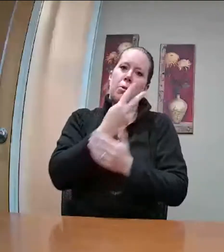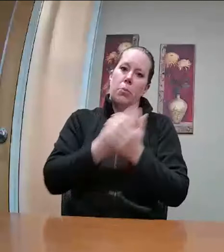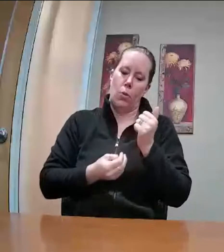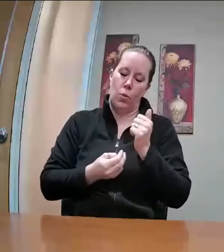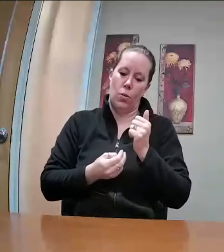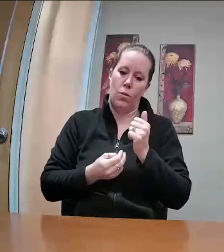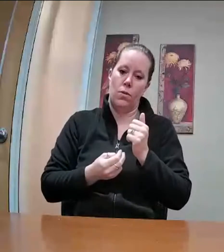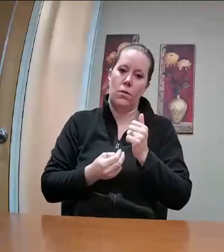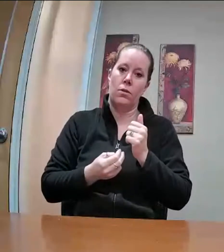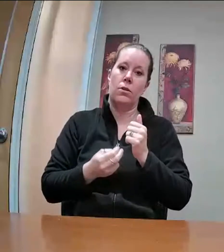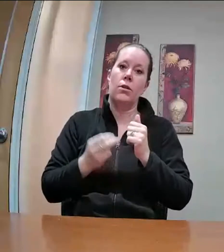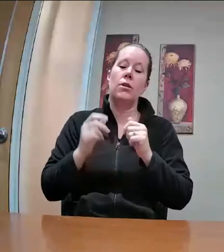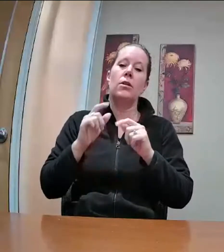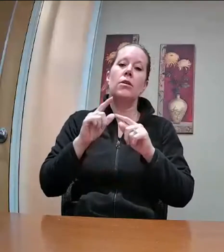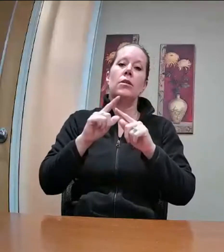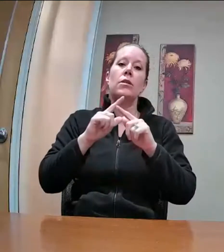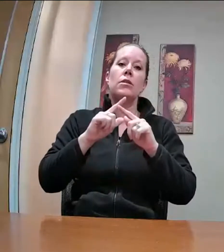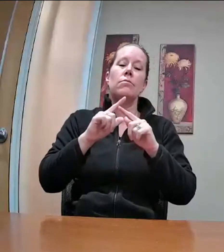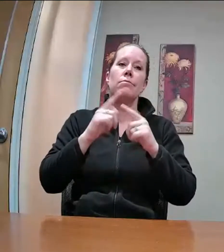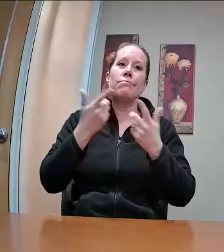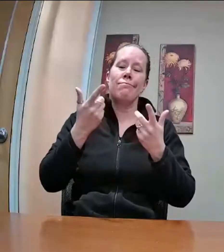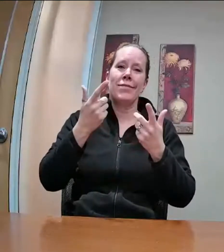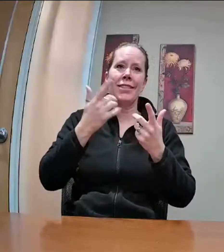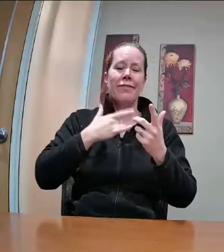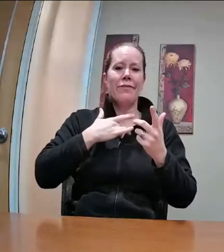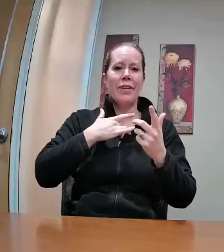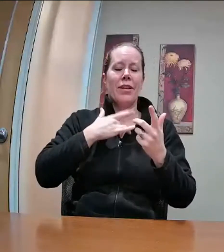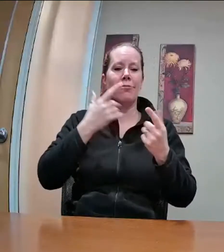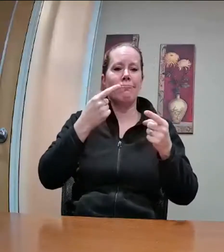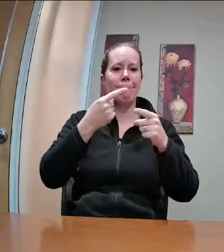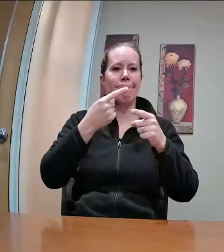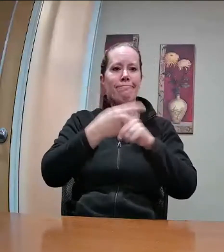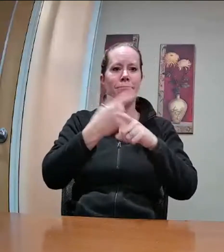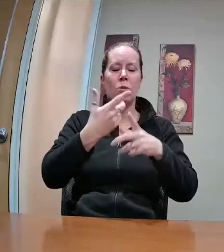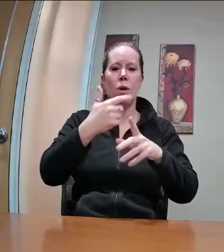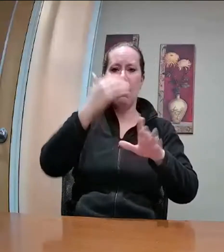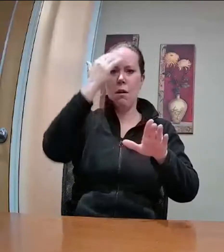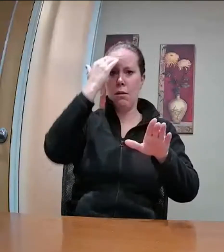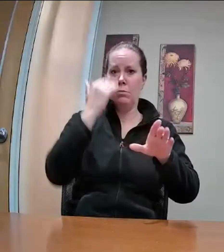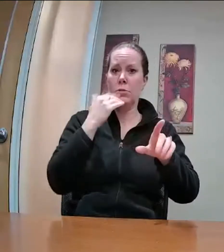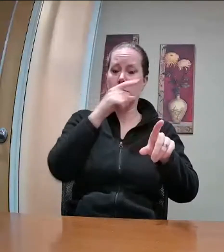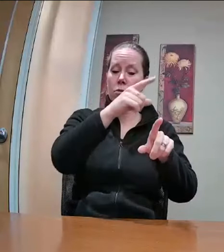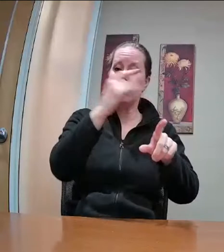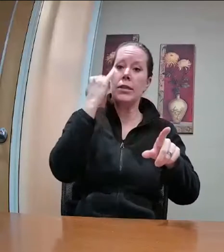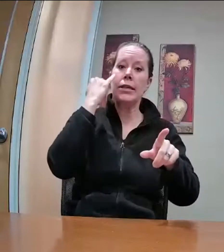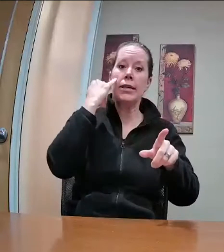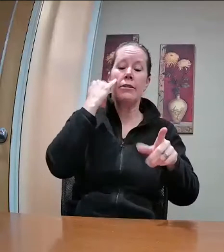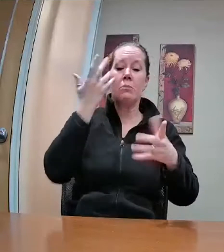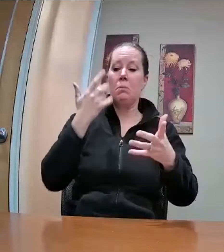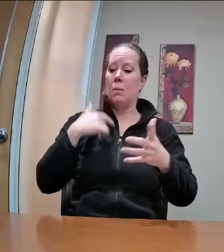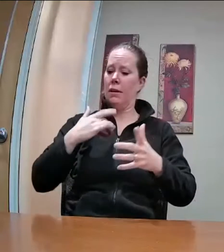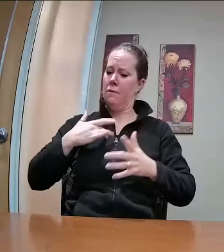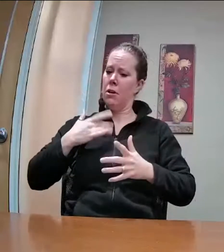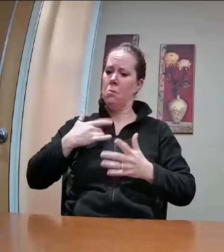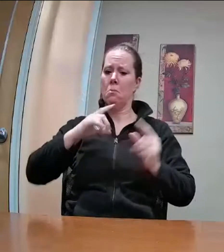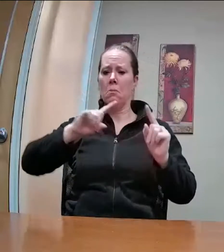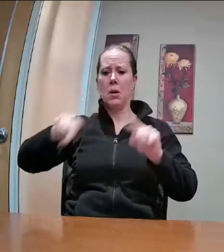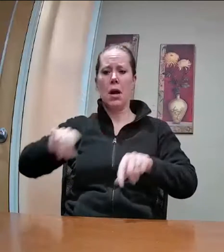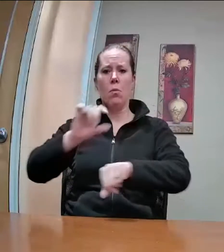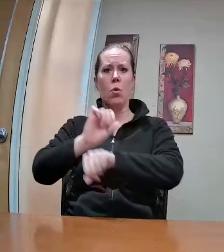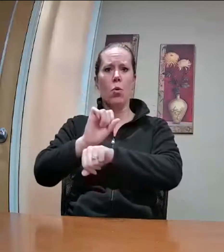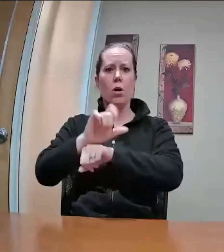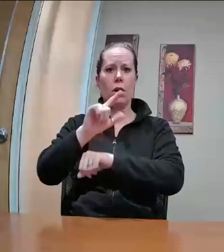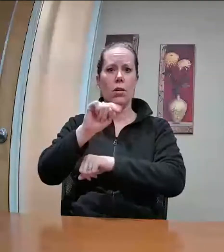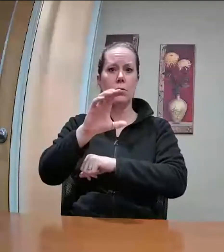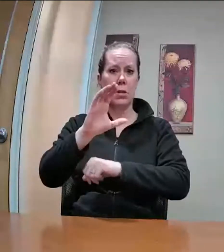while lifting that requirement at the hospitals, which means that people who might come and work for us but don't want